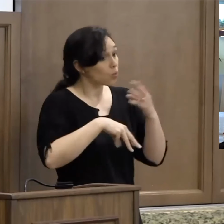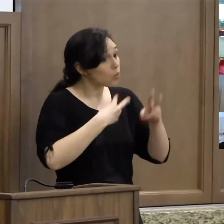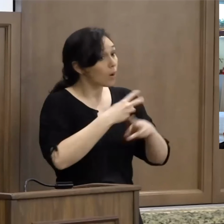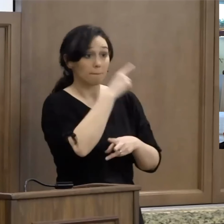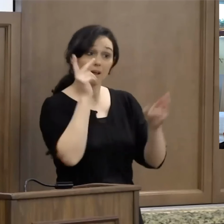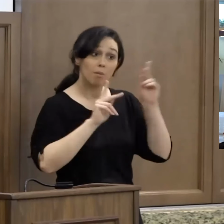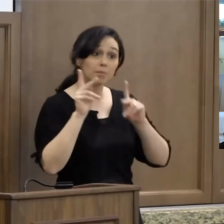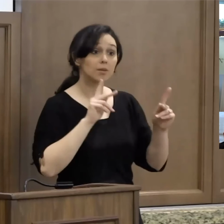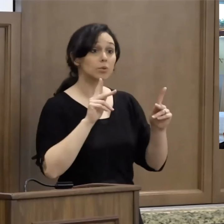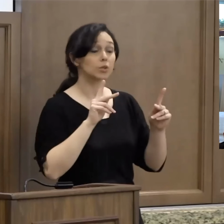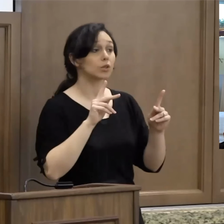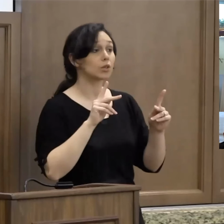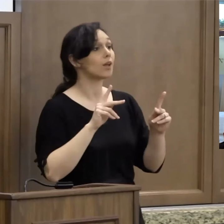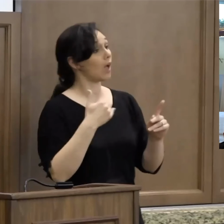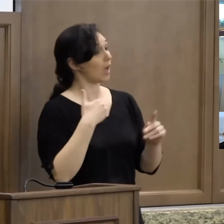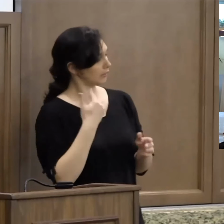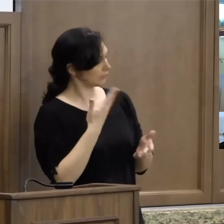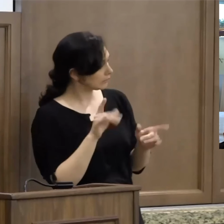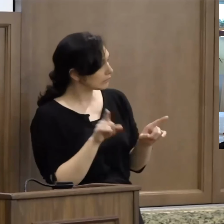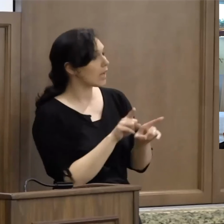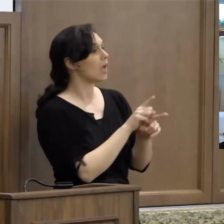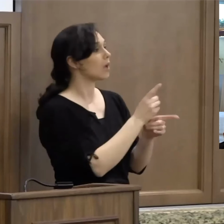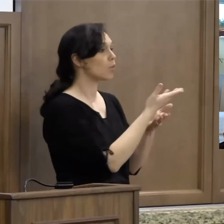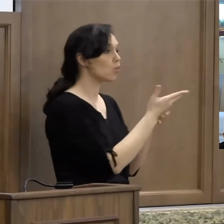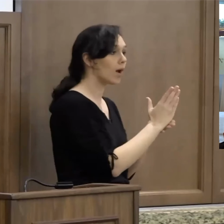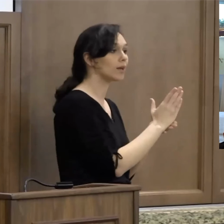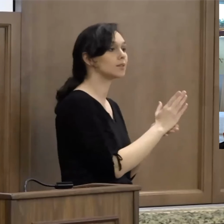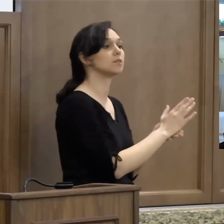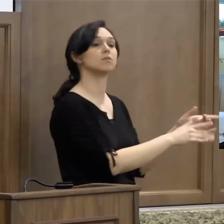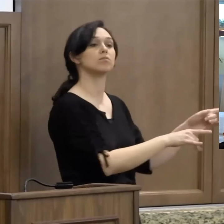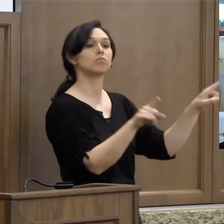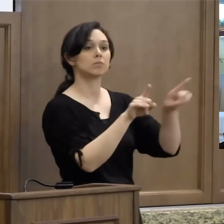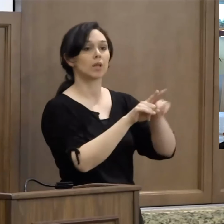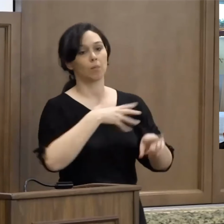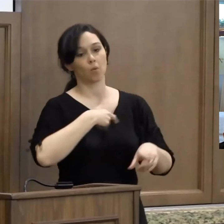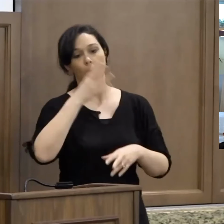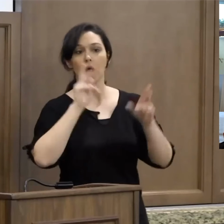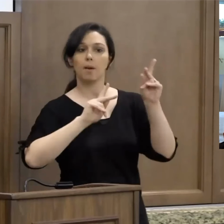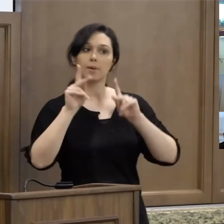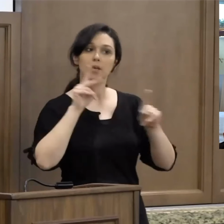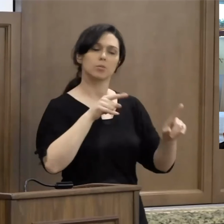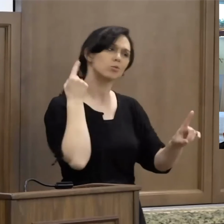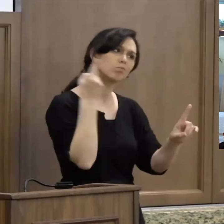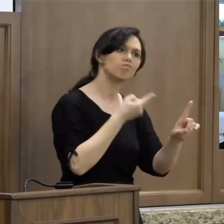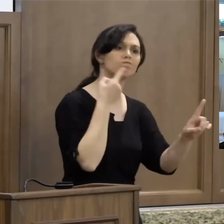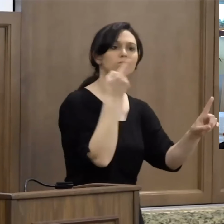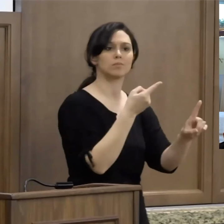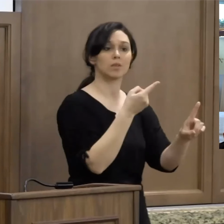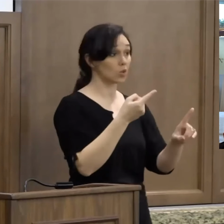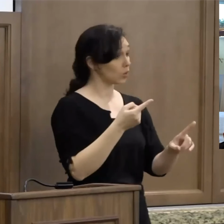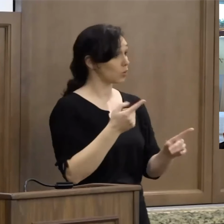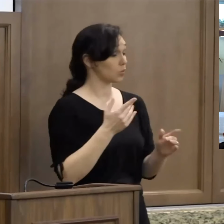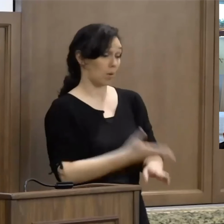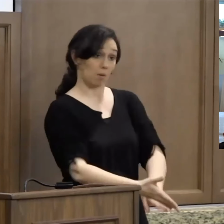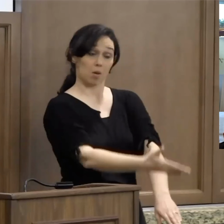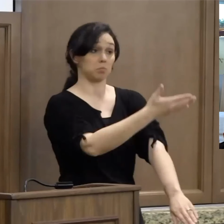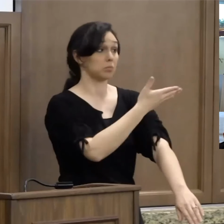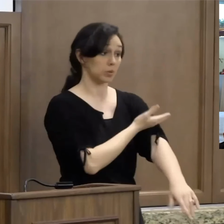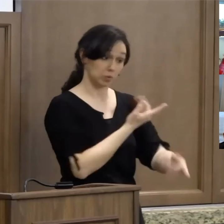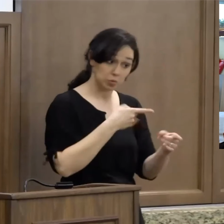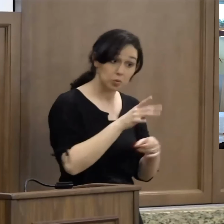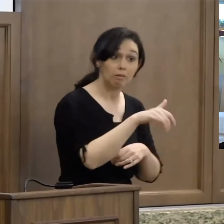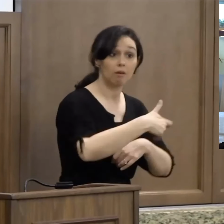treated with the same respect, civility, and rights afforded to white people. Great strides were made during the Civil Rights Movement because of Dr.